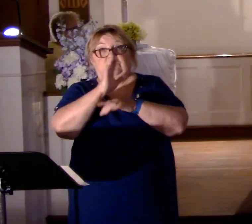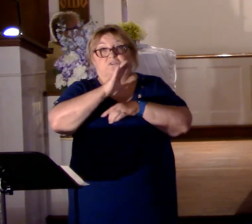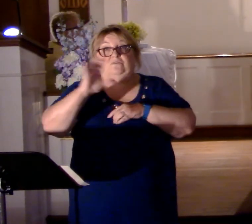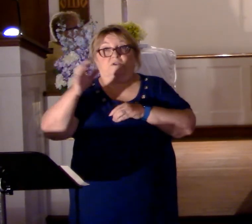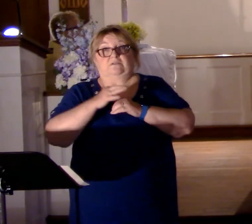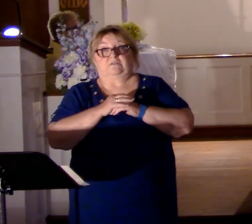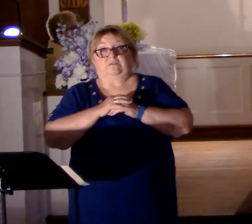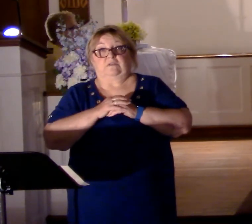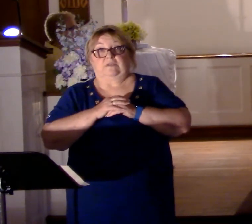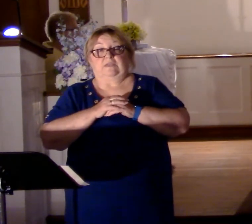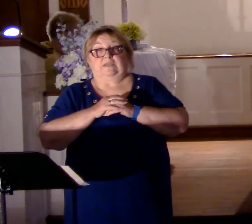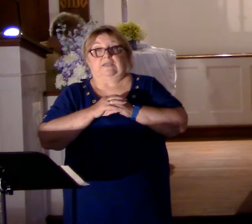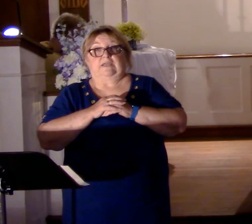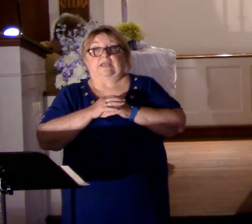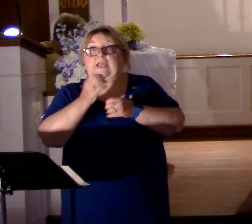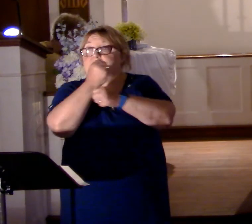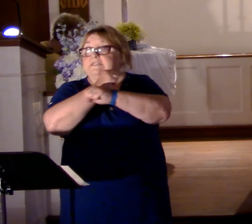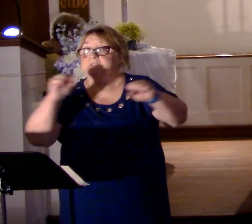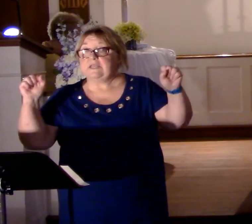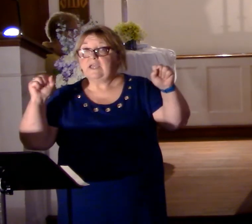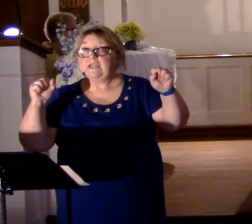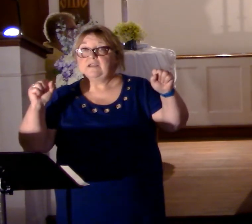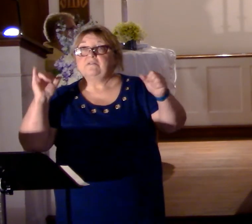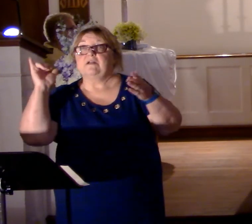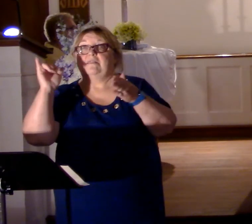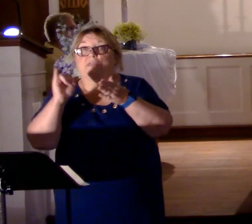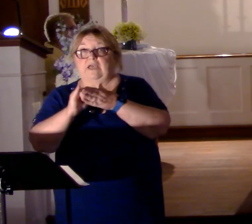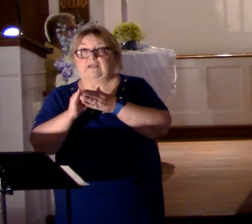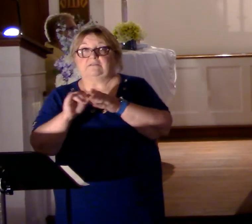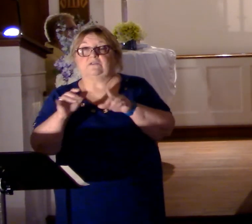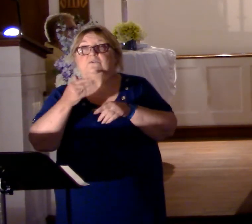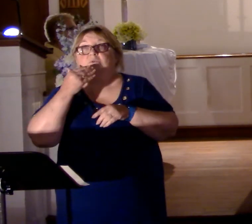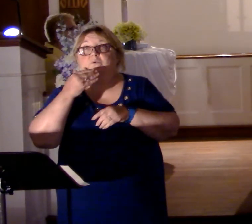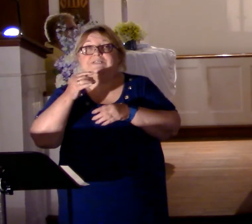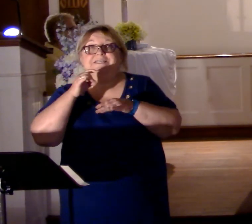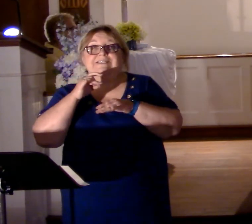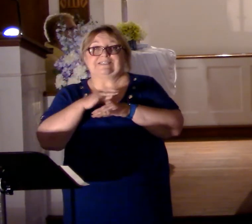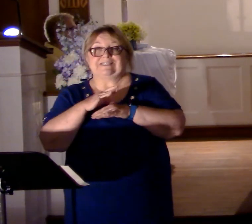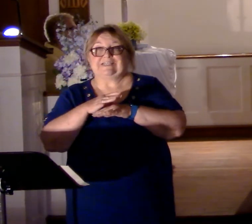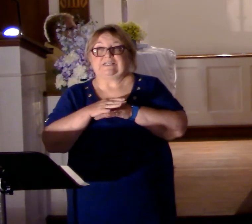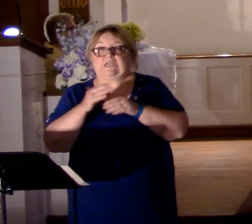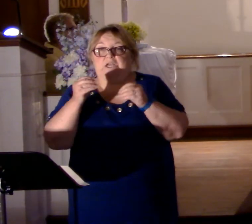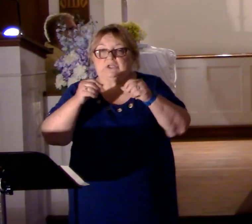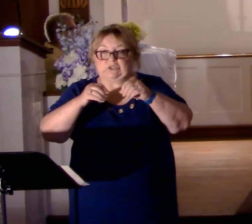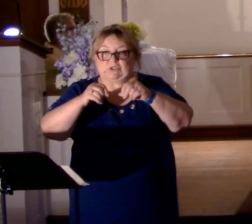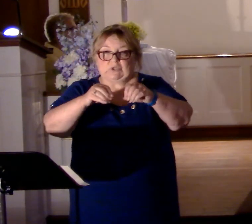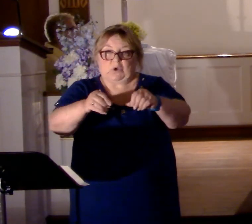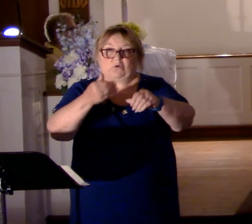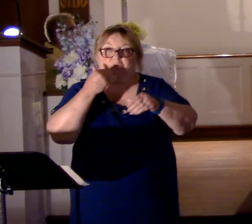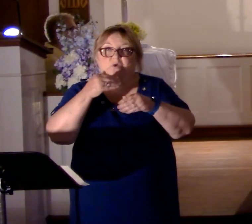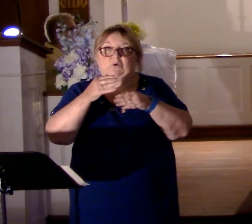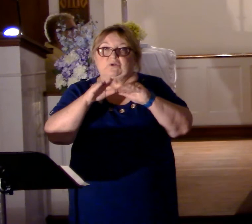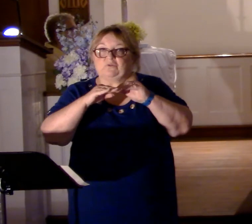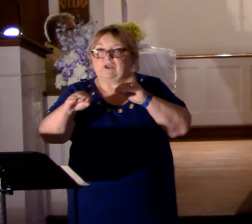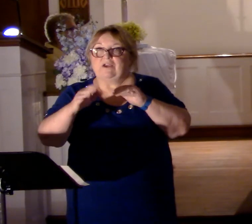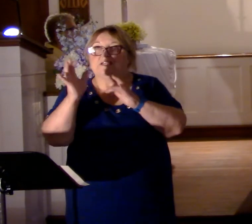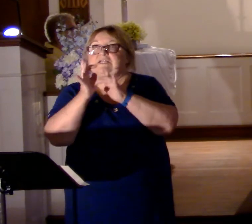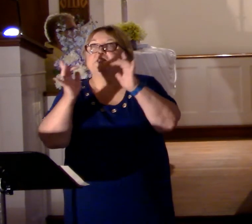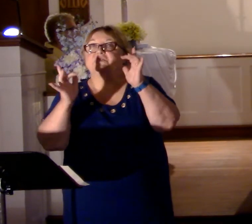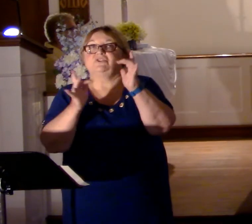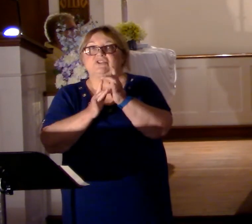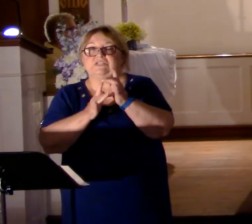Christ and is saved, it is as good seed sown in good ground.